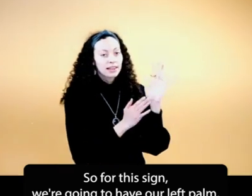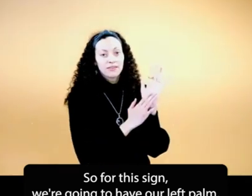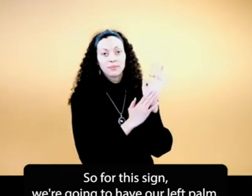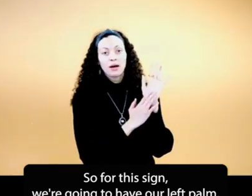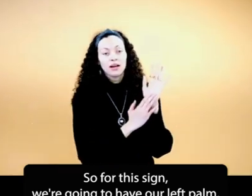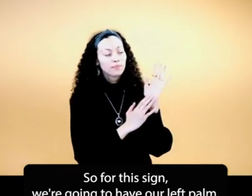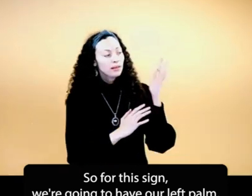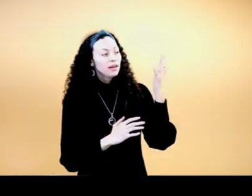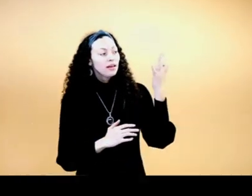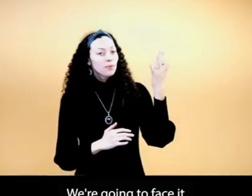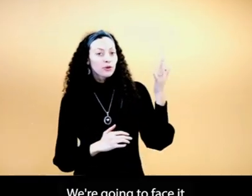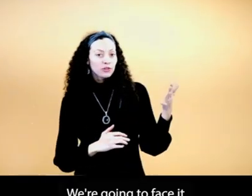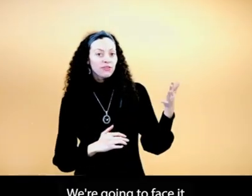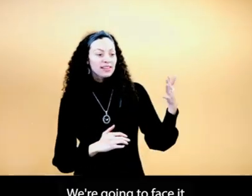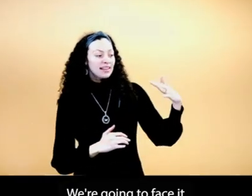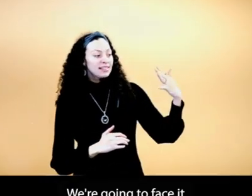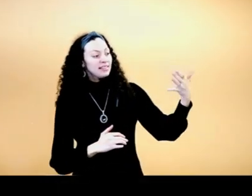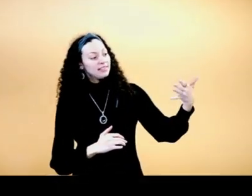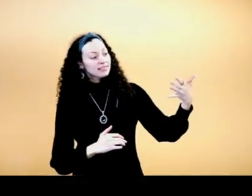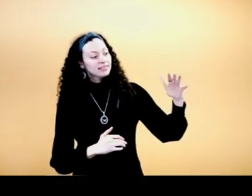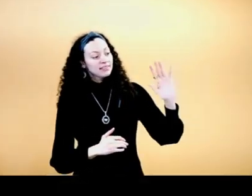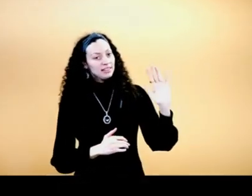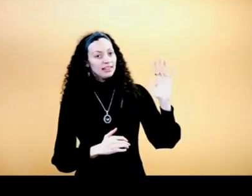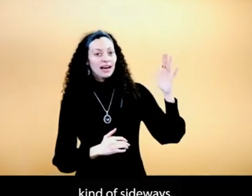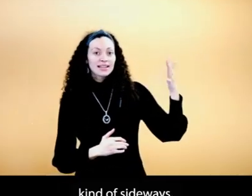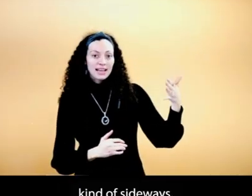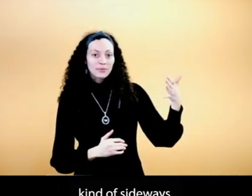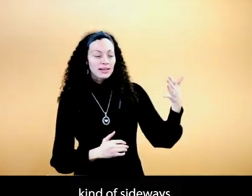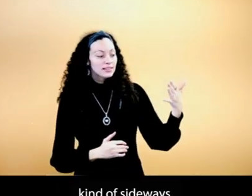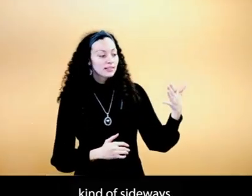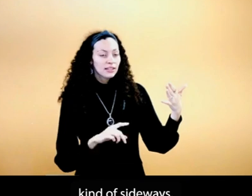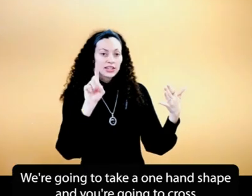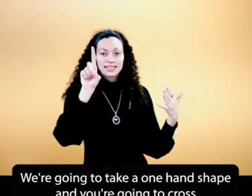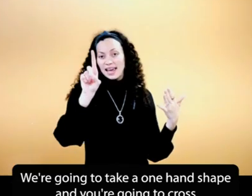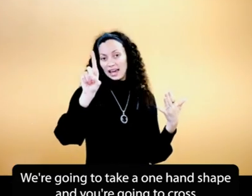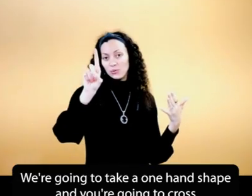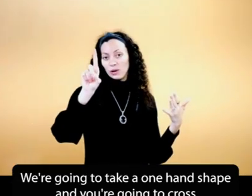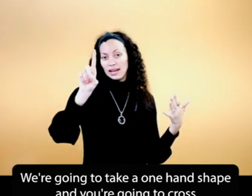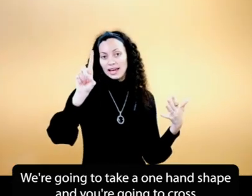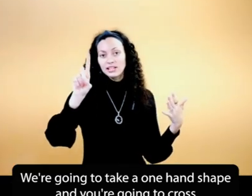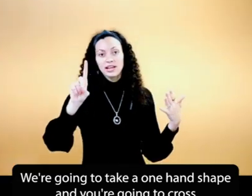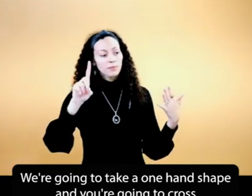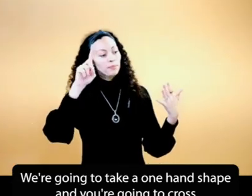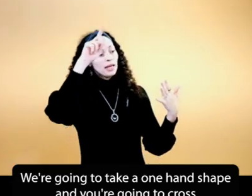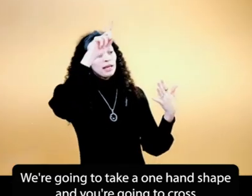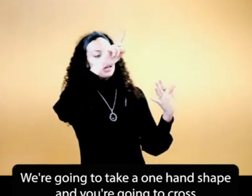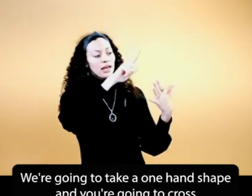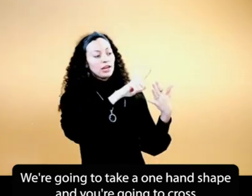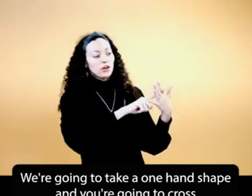left palm. We're going to face it kind of sideways. We're going to take a 1 hand shape and you're going